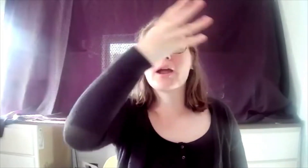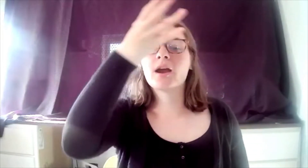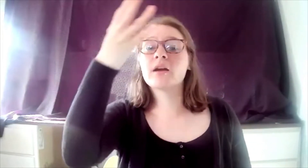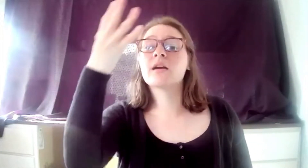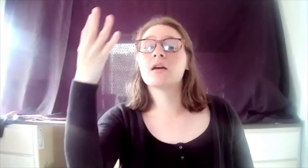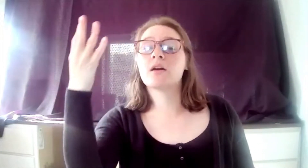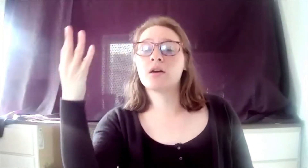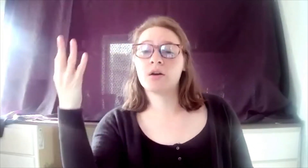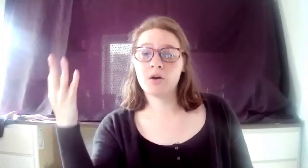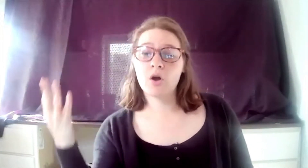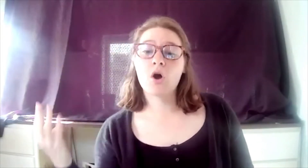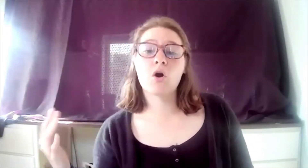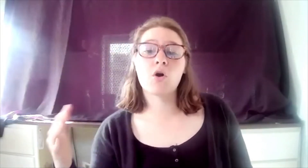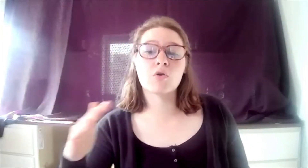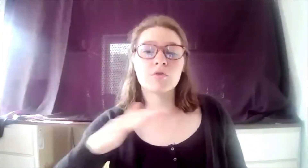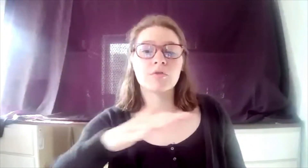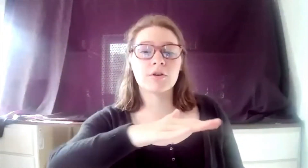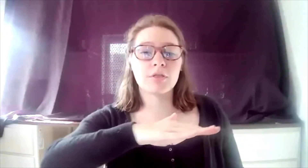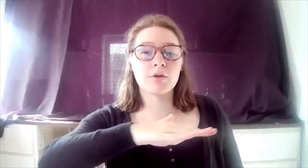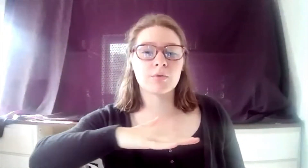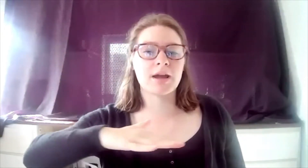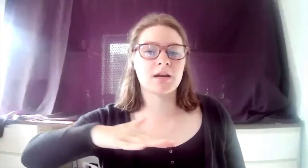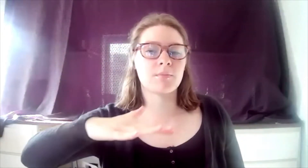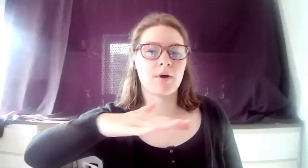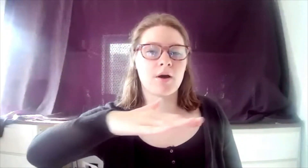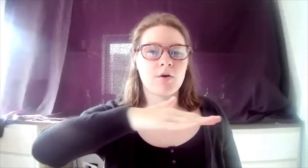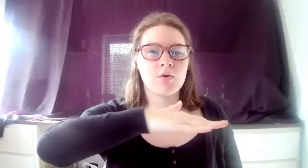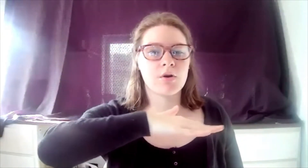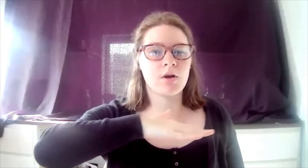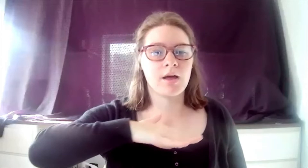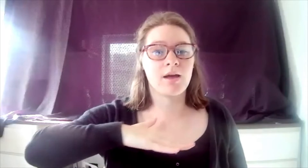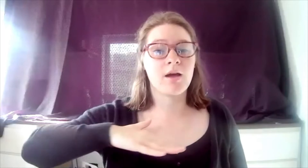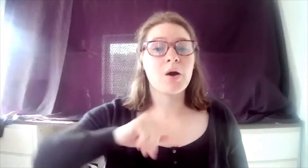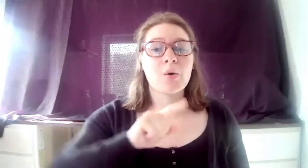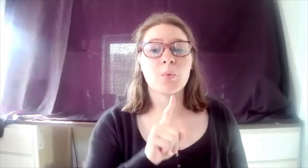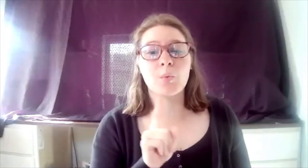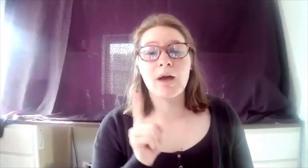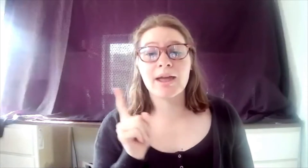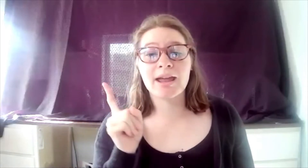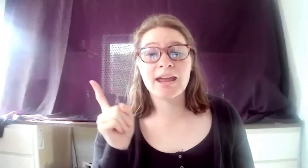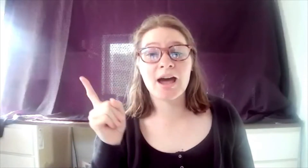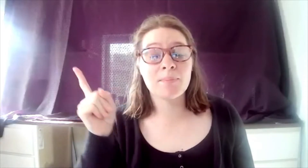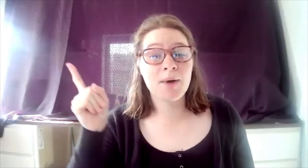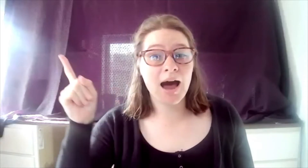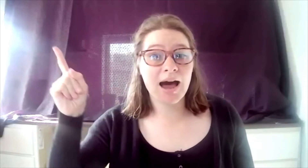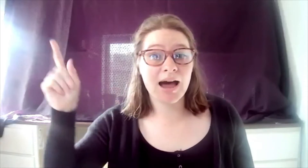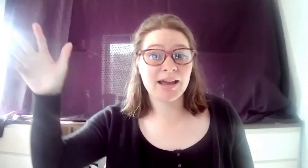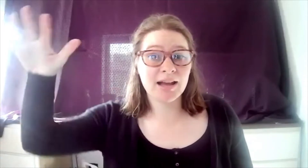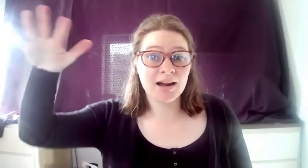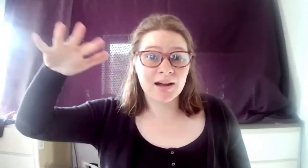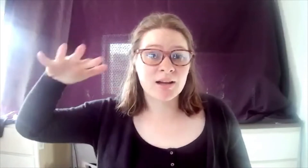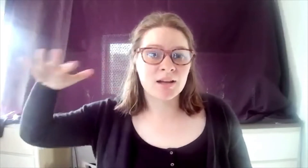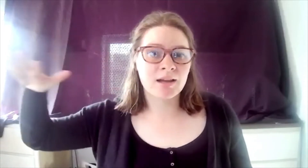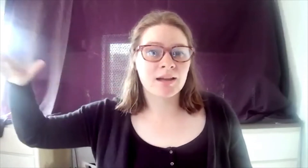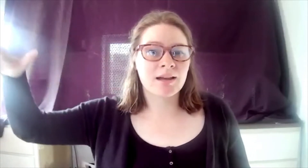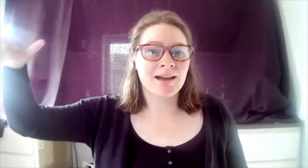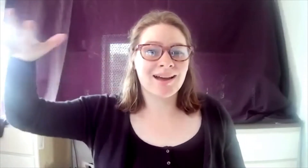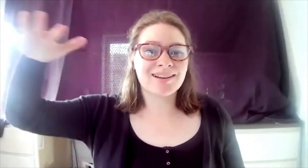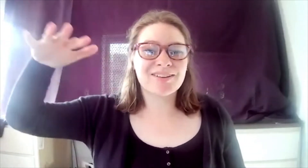somewhere over the rainbow, way up high.